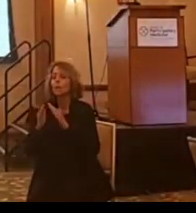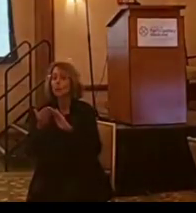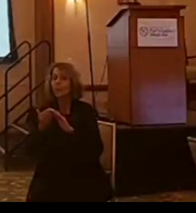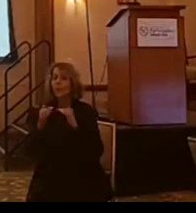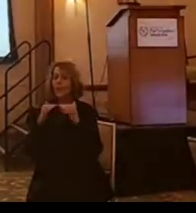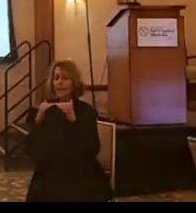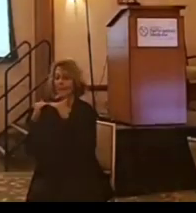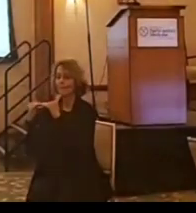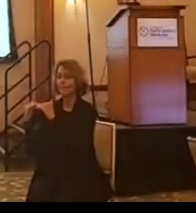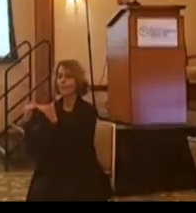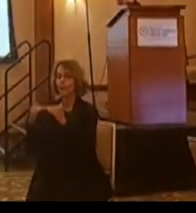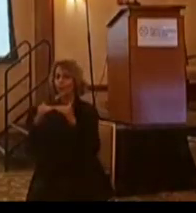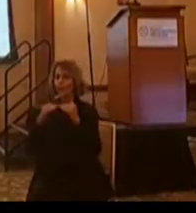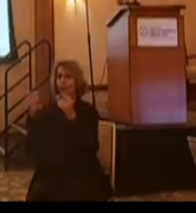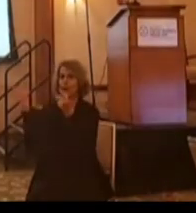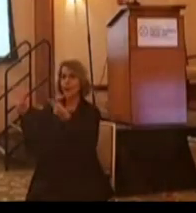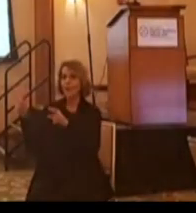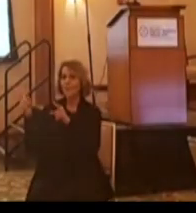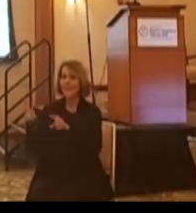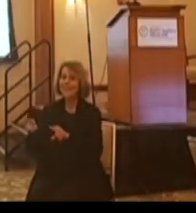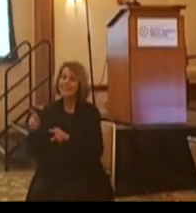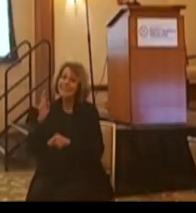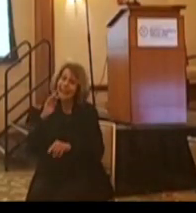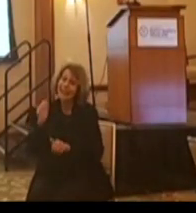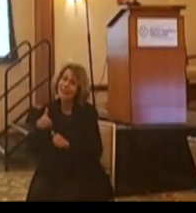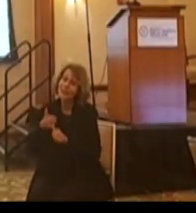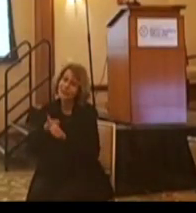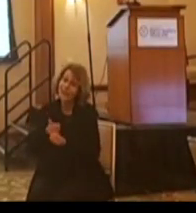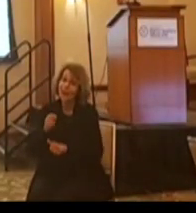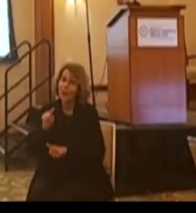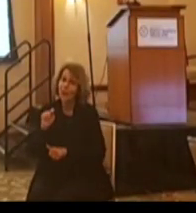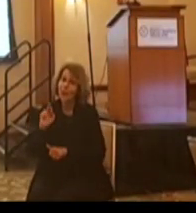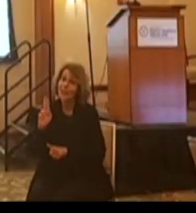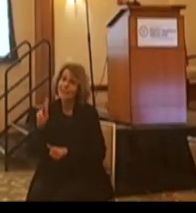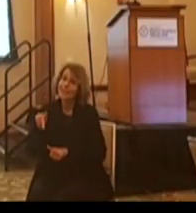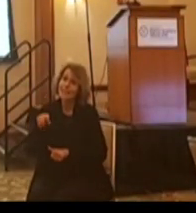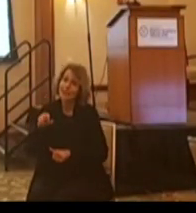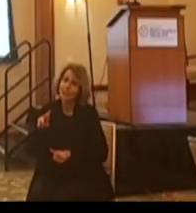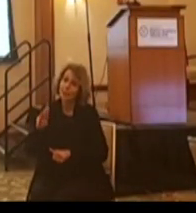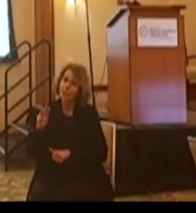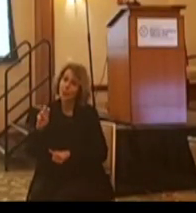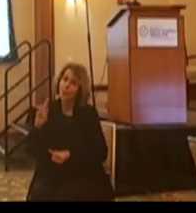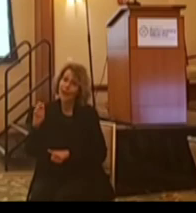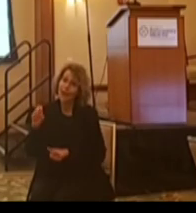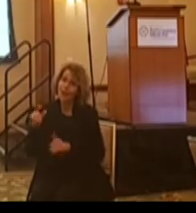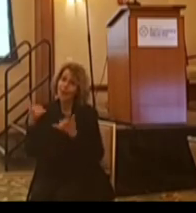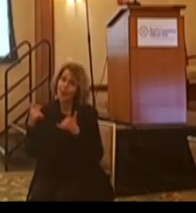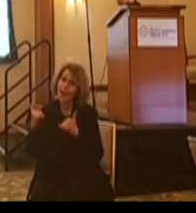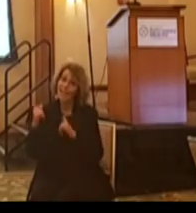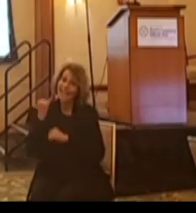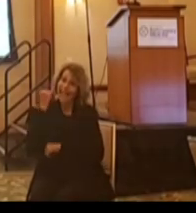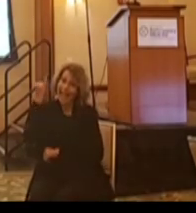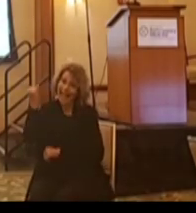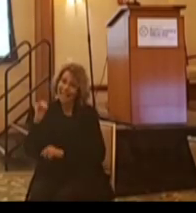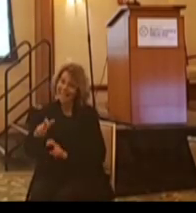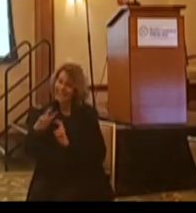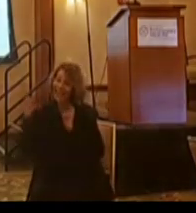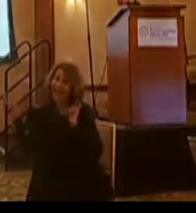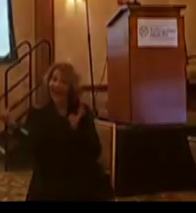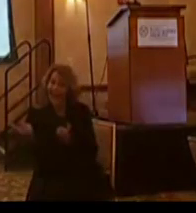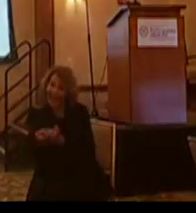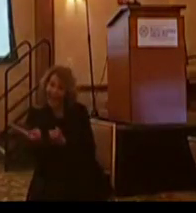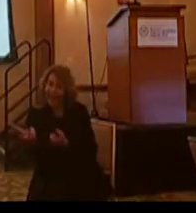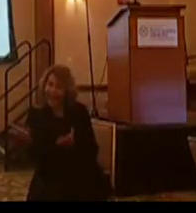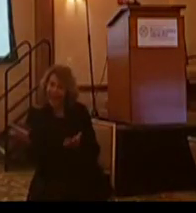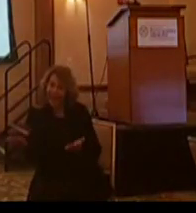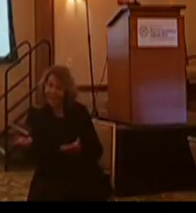kind of modeled on Tupperware parties. They mostly happen, because our initial ones have been with women, but they